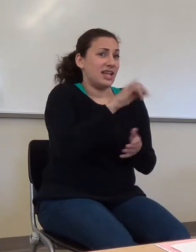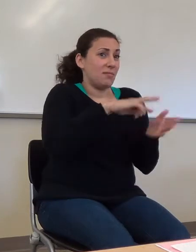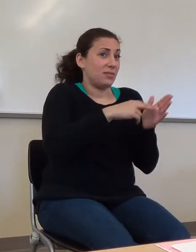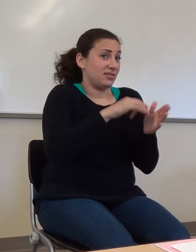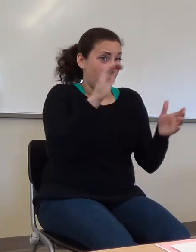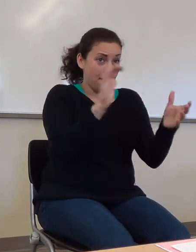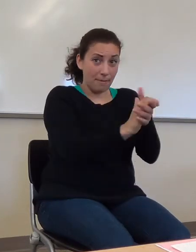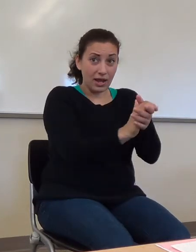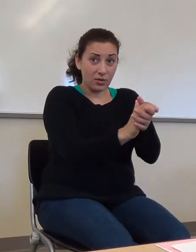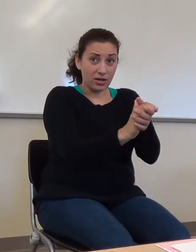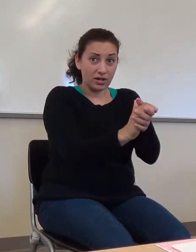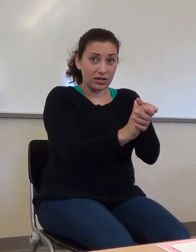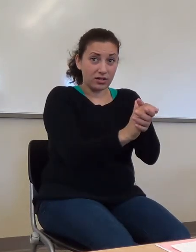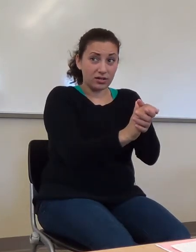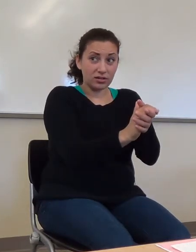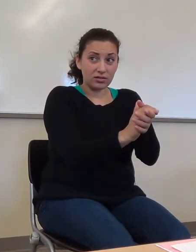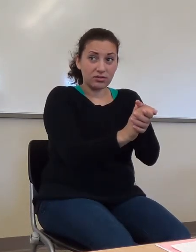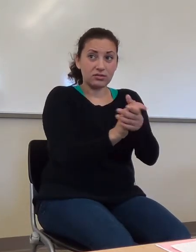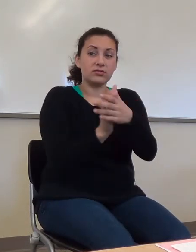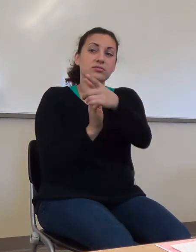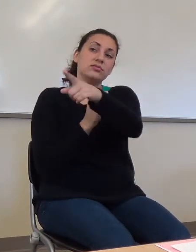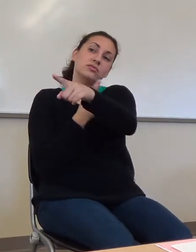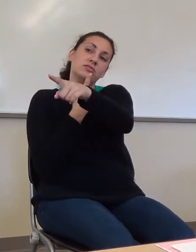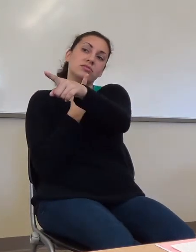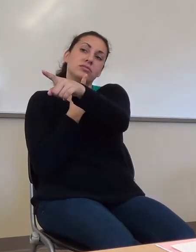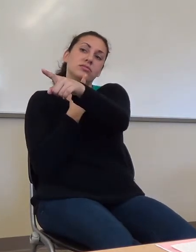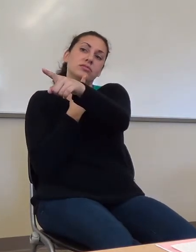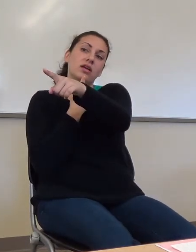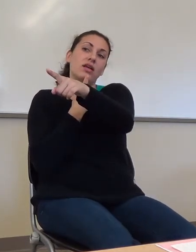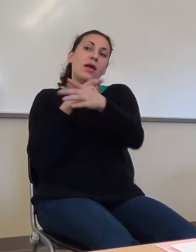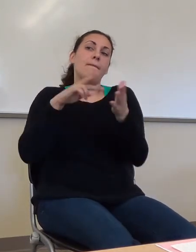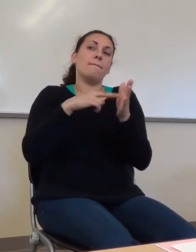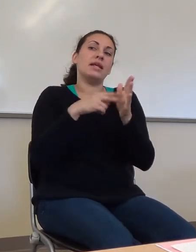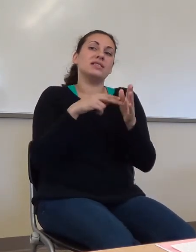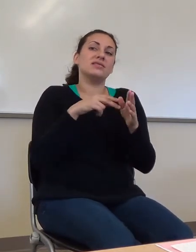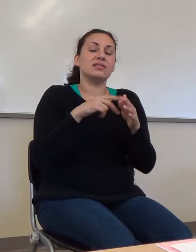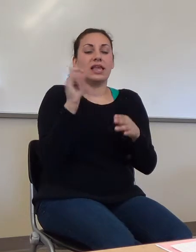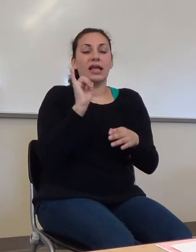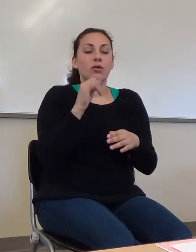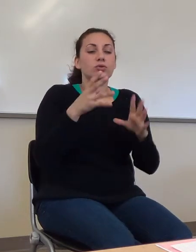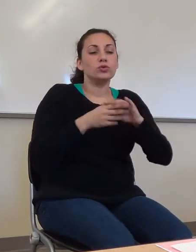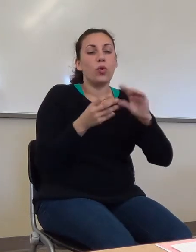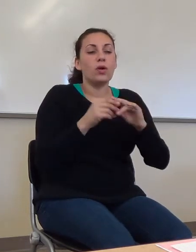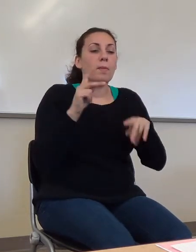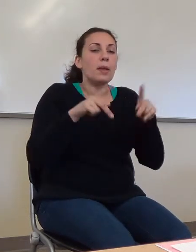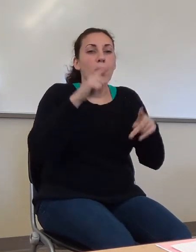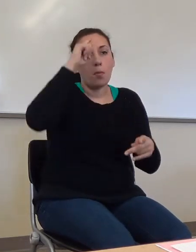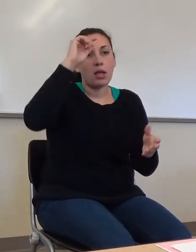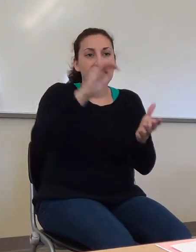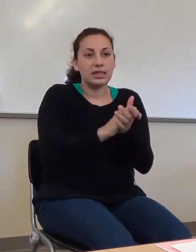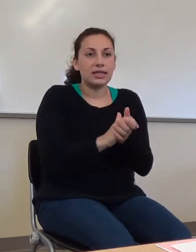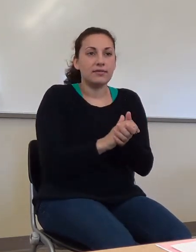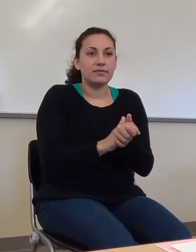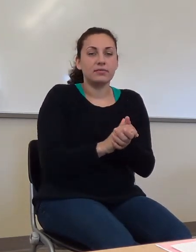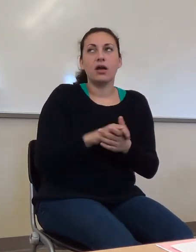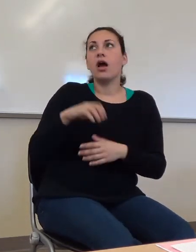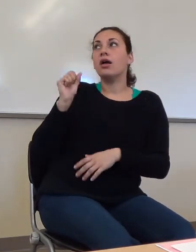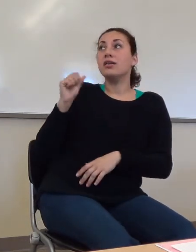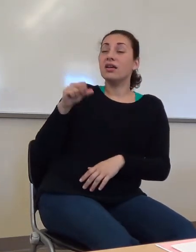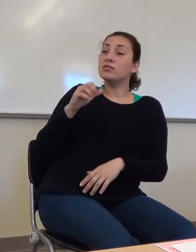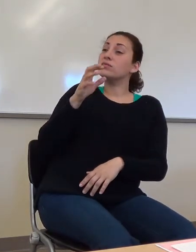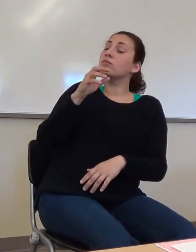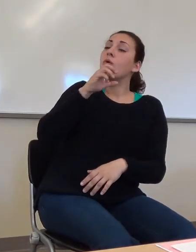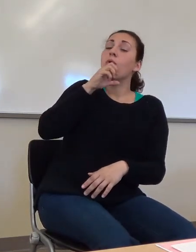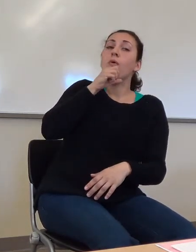wife? Like superstitions that people believe? Well, the old wives, they were people, and they weren't